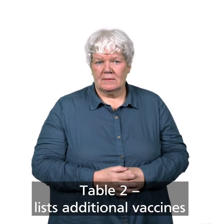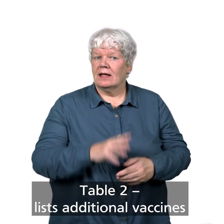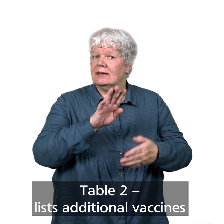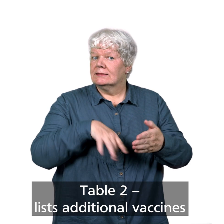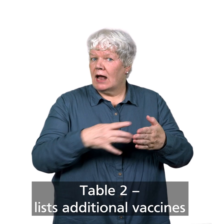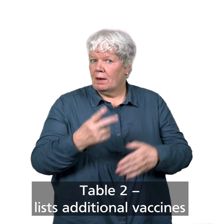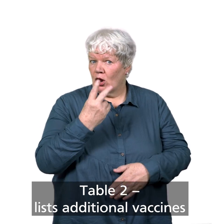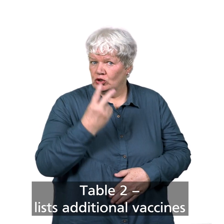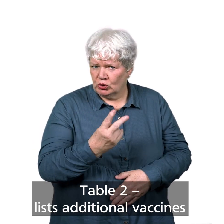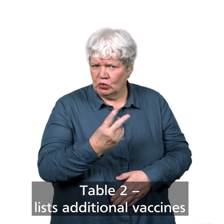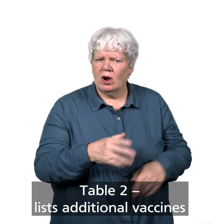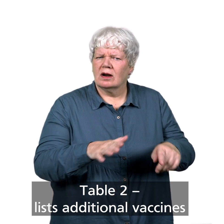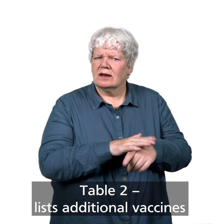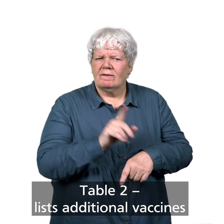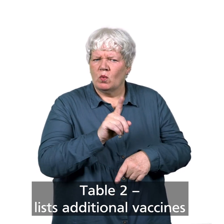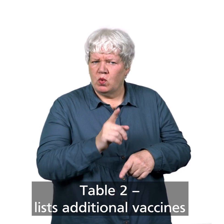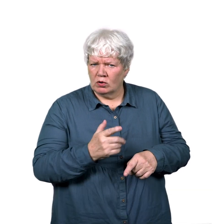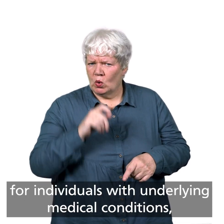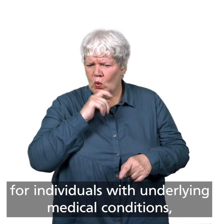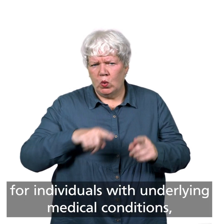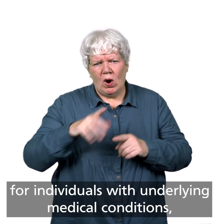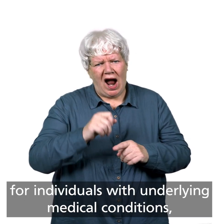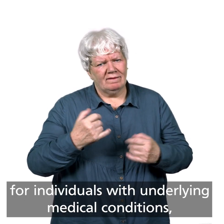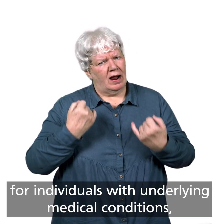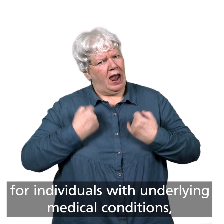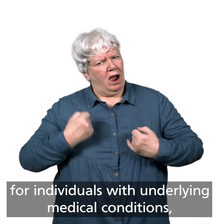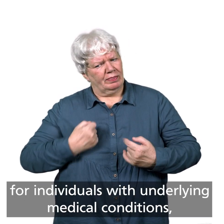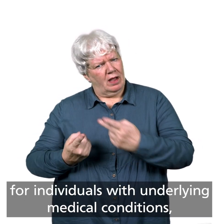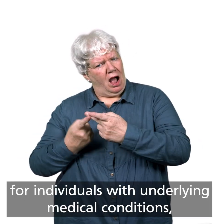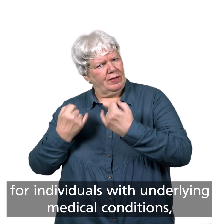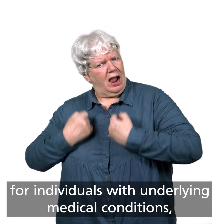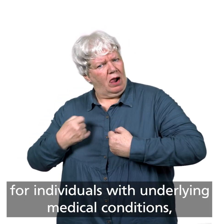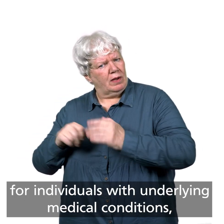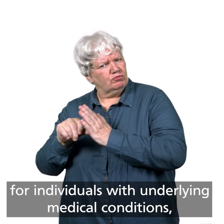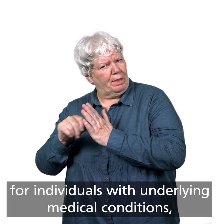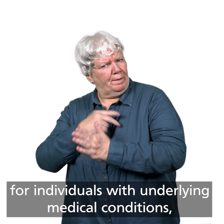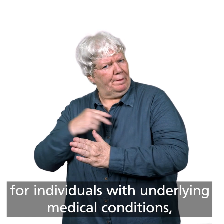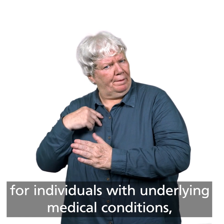Table 2 lists additional vaccines for individuals with underlying medical conditions,